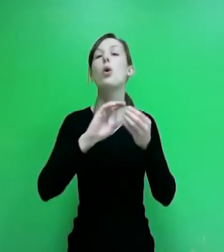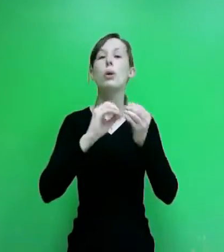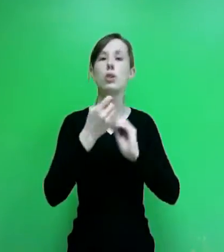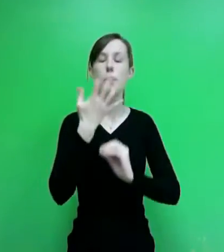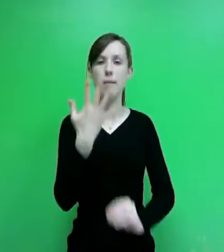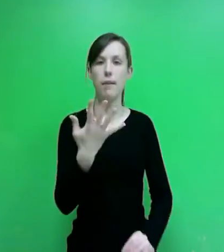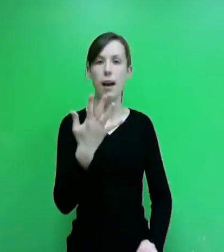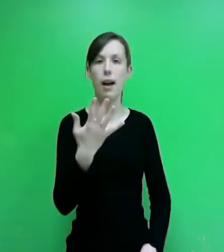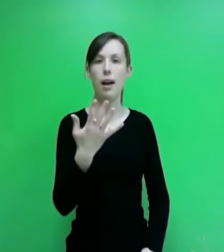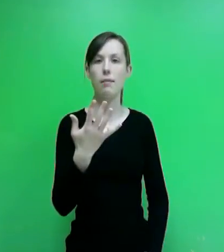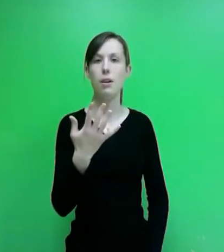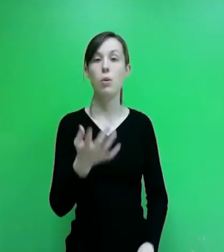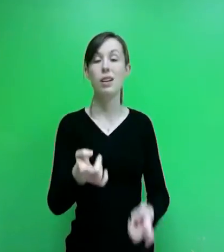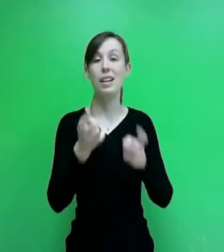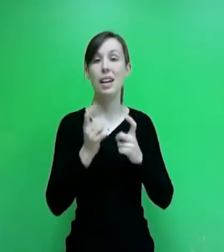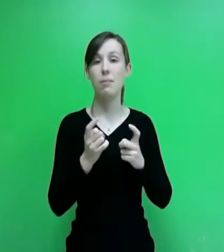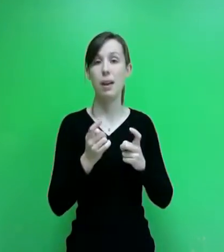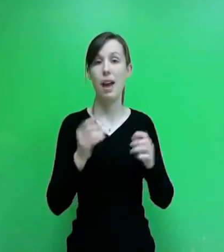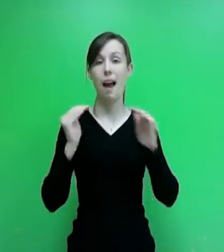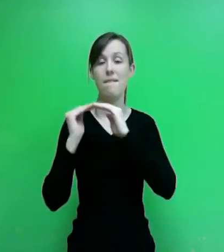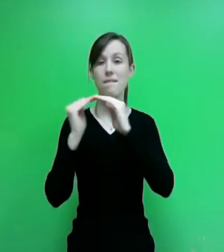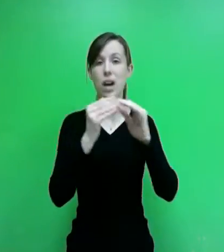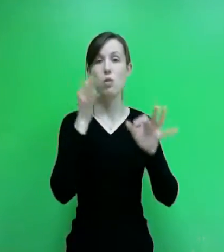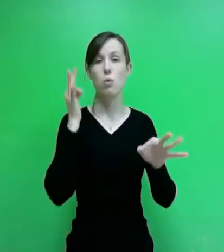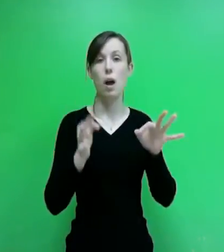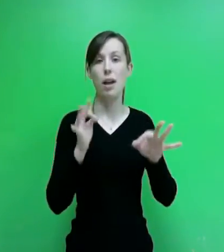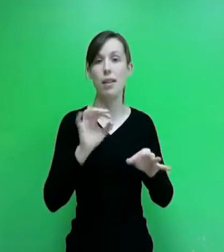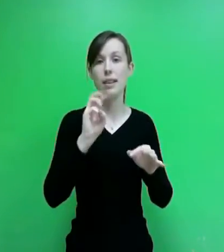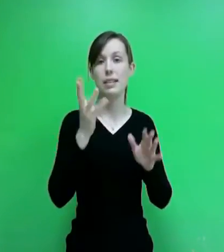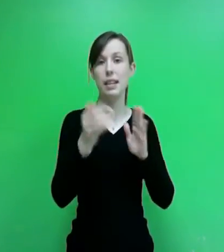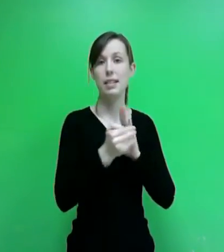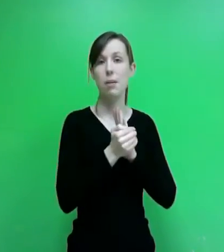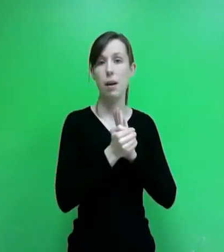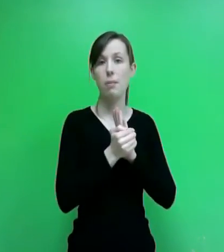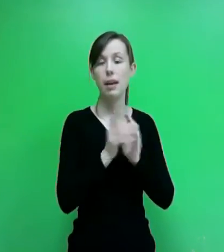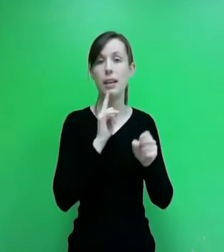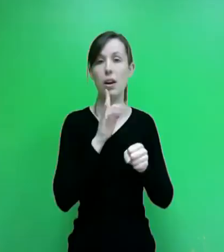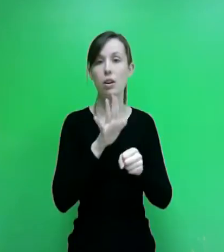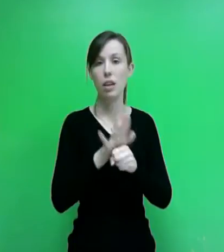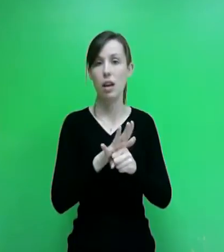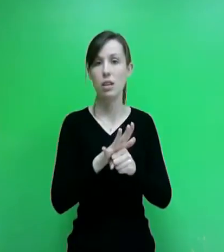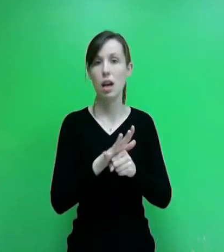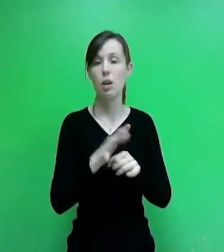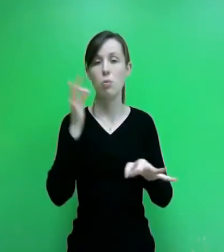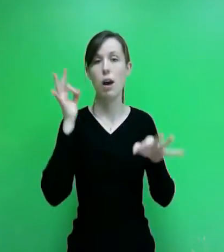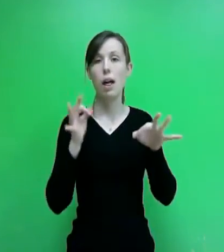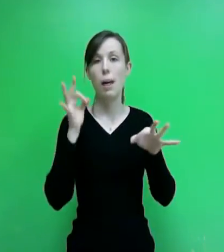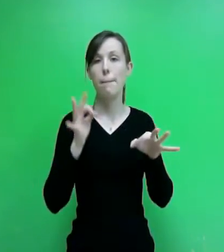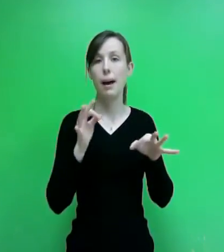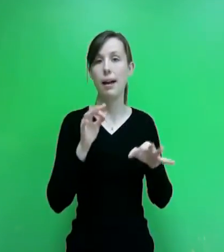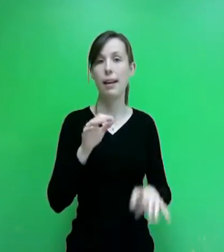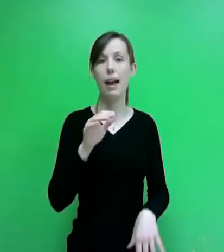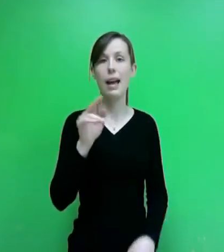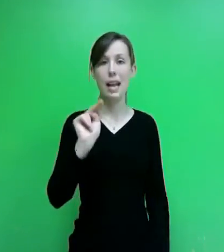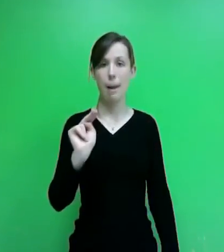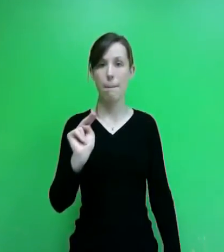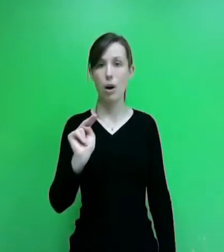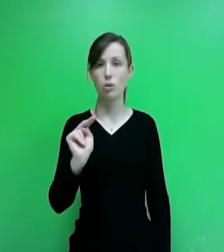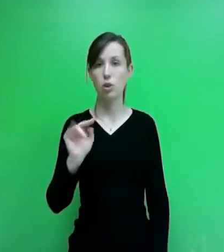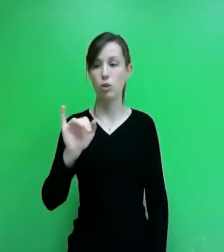order to give me a fair trial, the Sixth Amendment guarantees a trial by an impartial jury, which is a group of people. Some of your parents